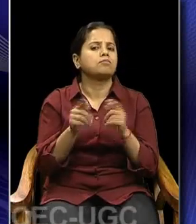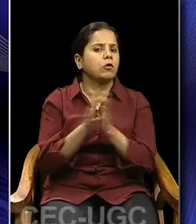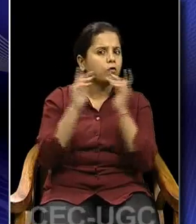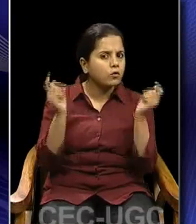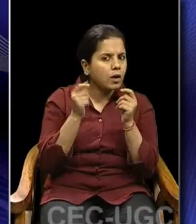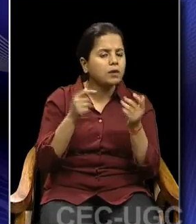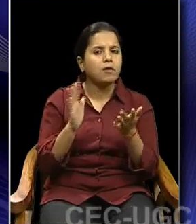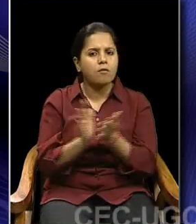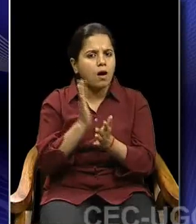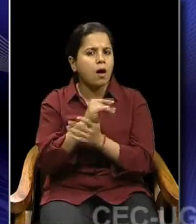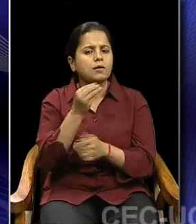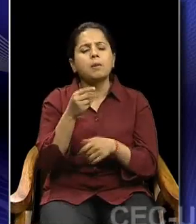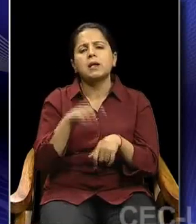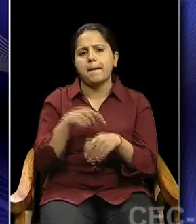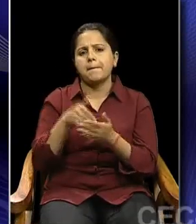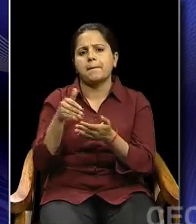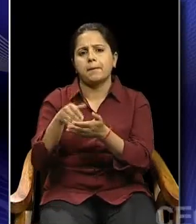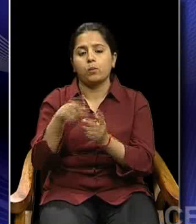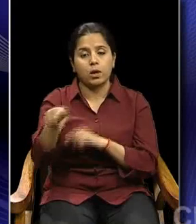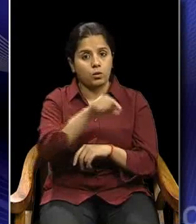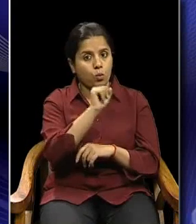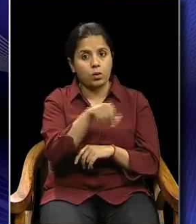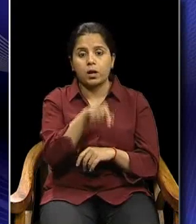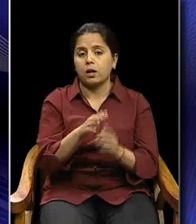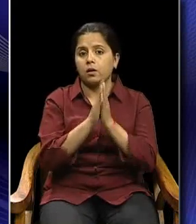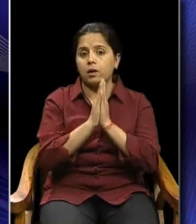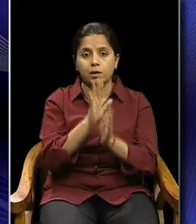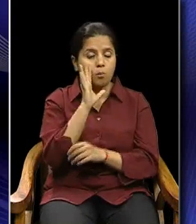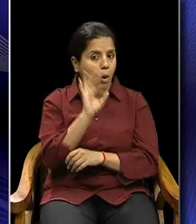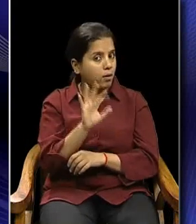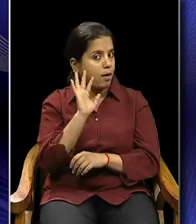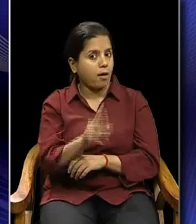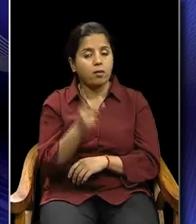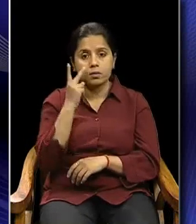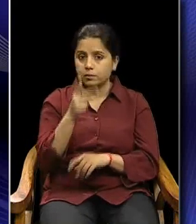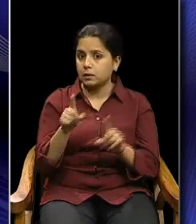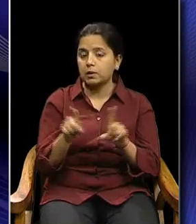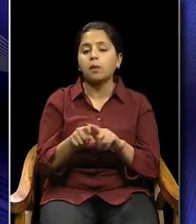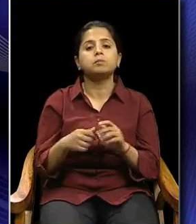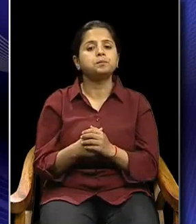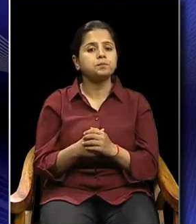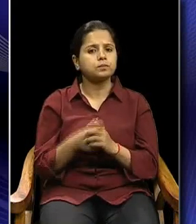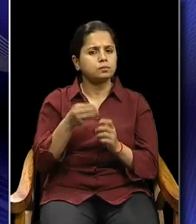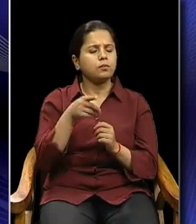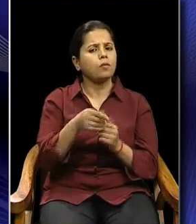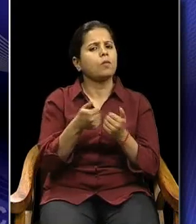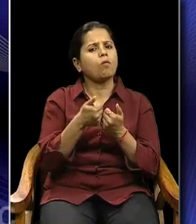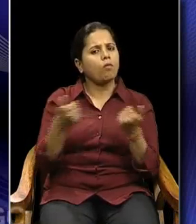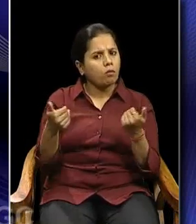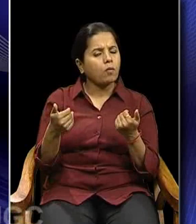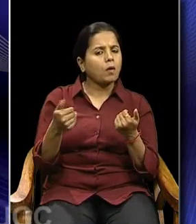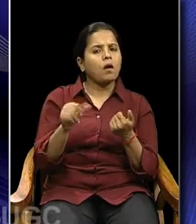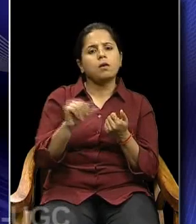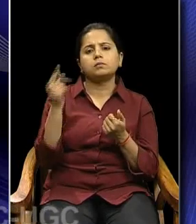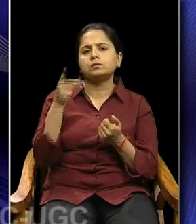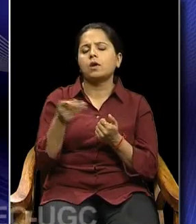they are seasonal in nature, but they have a lot of religious significance as well. And apart from